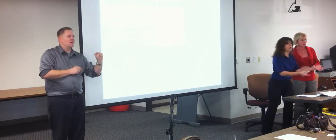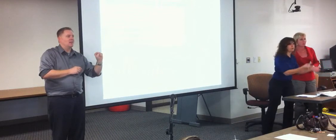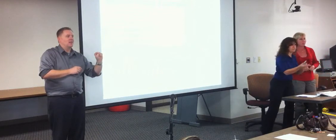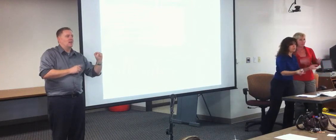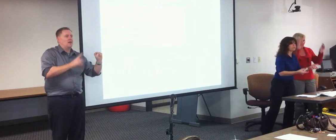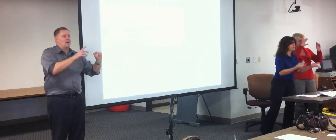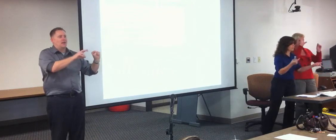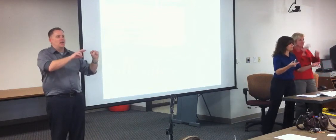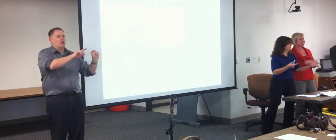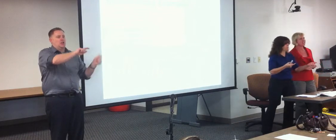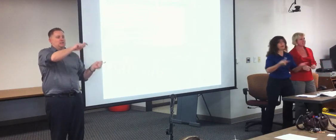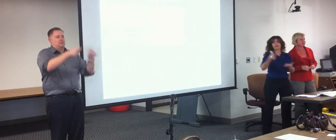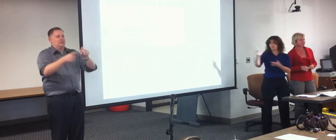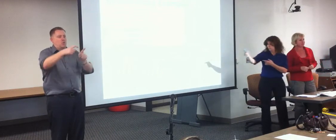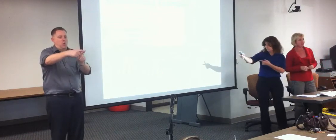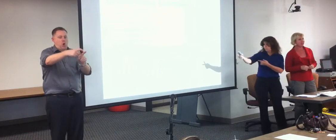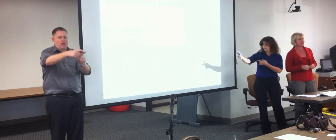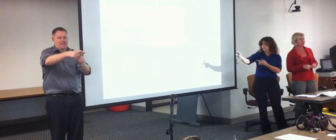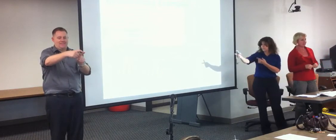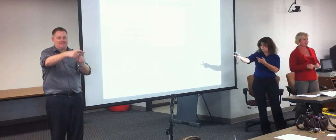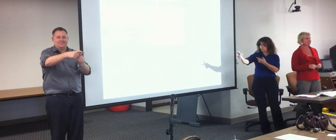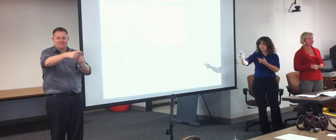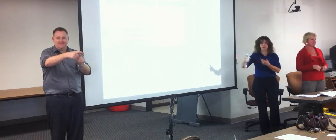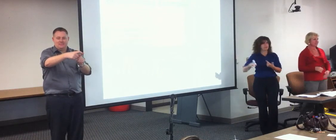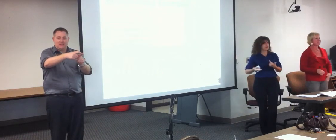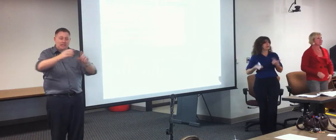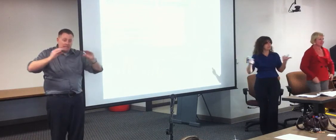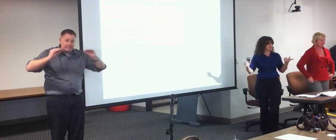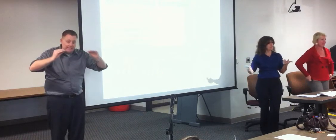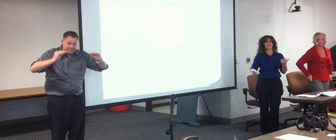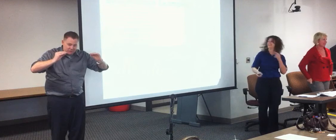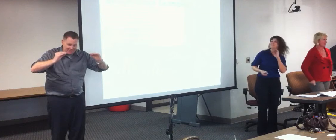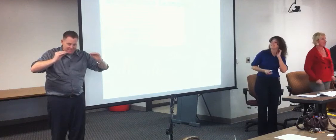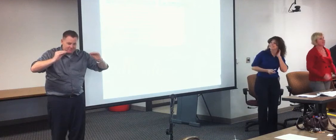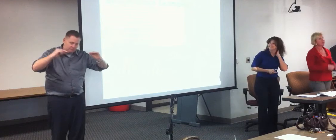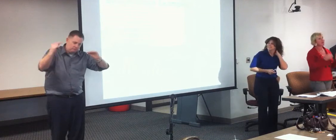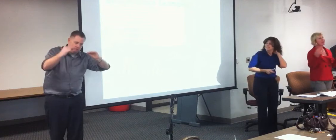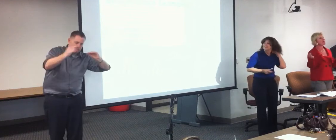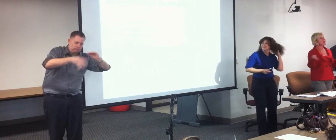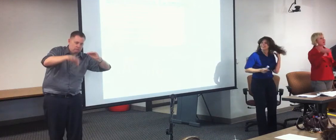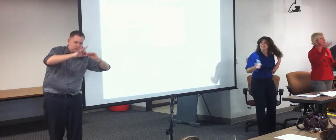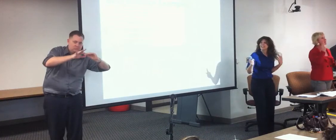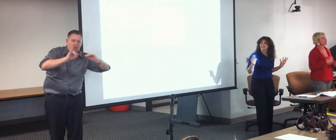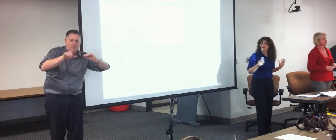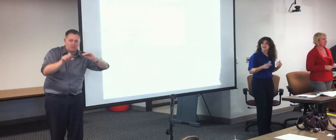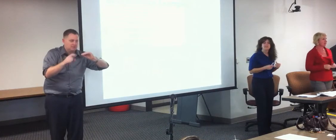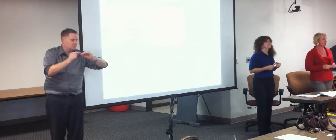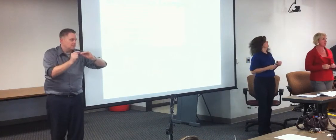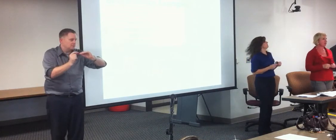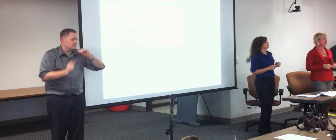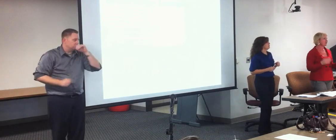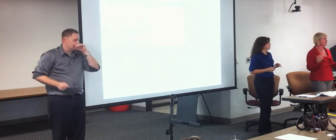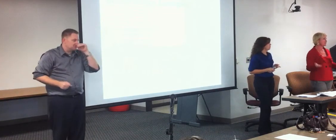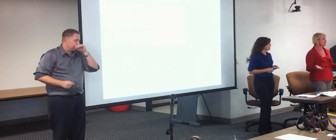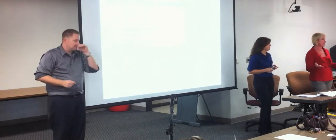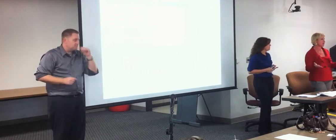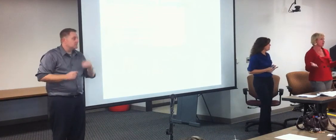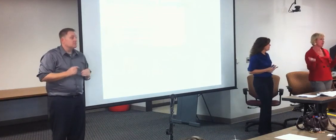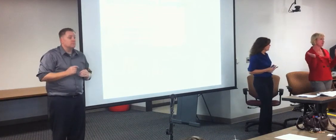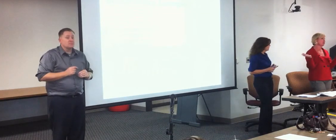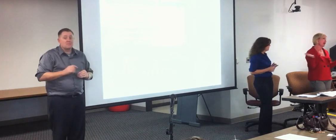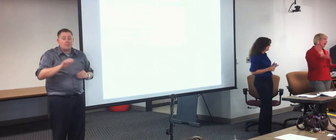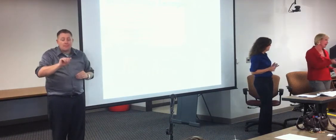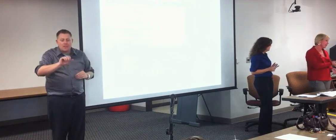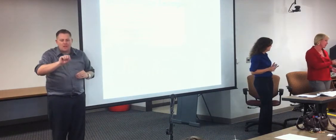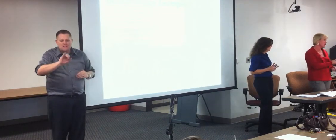him to do all of those By things. using the teach But that training. the But team what does wouldn't that know look that. And that might come back to you, saying, if you're assisting